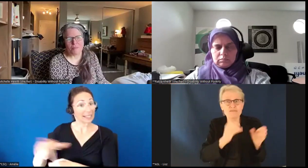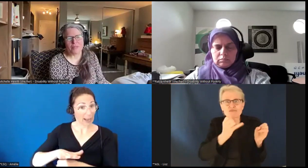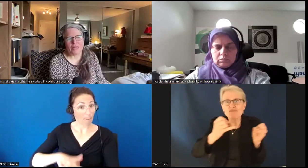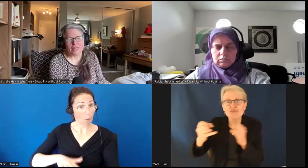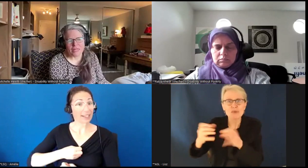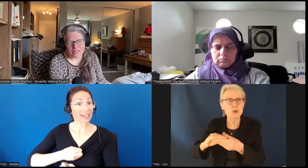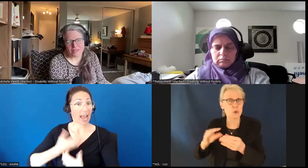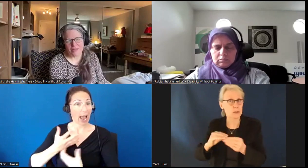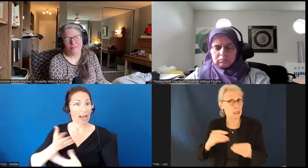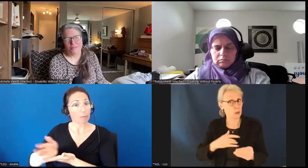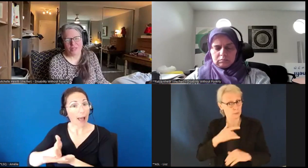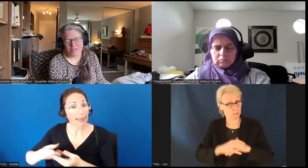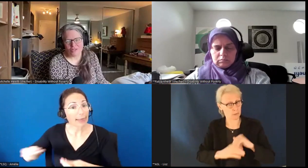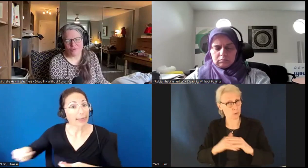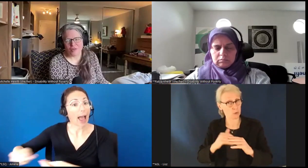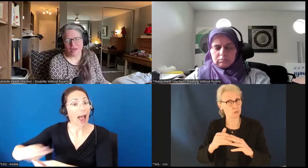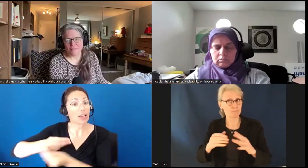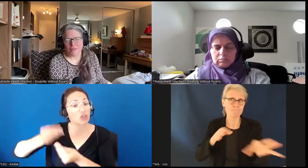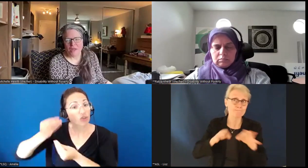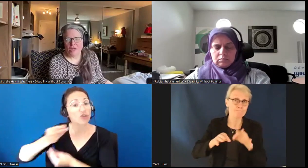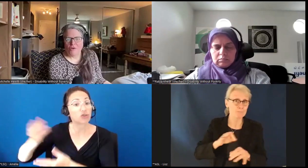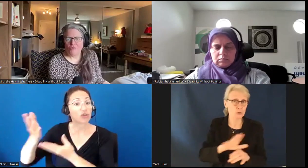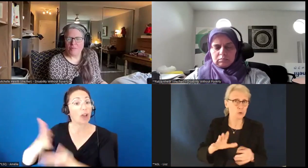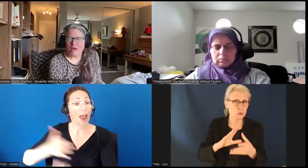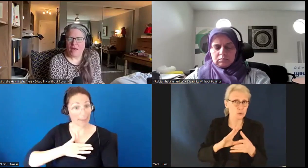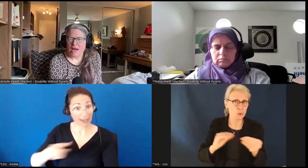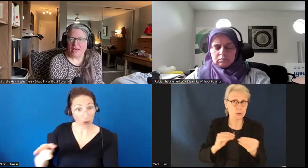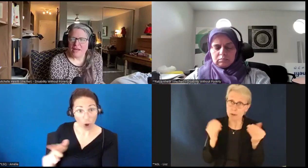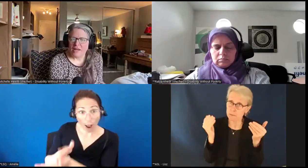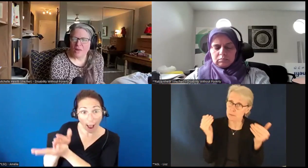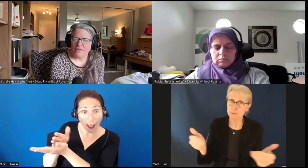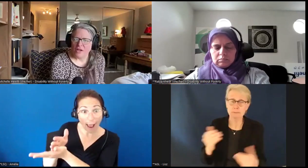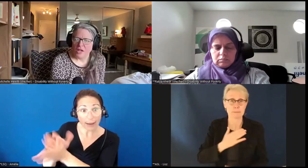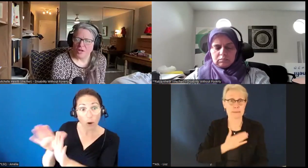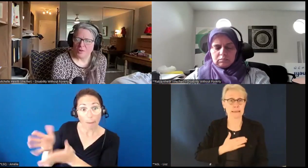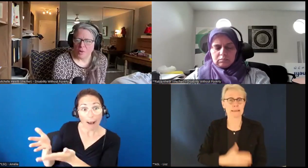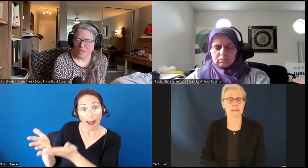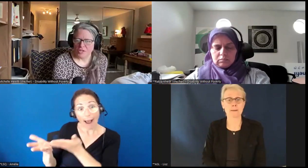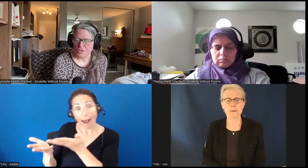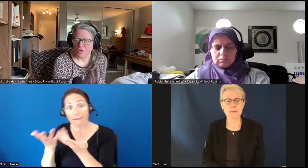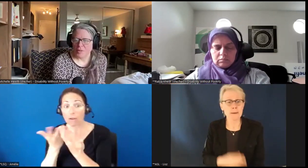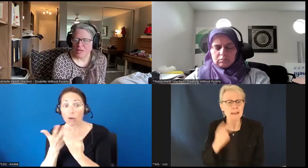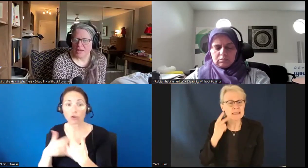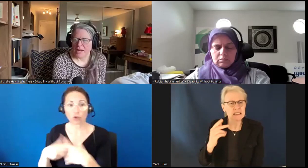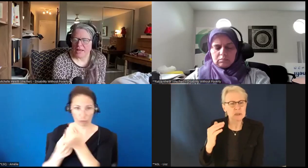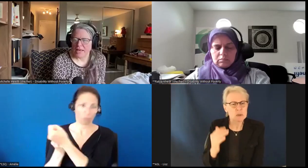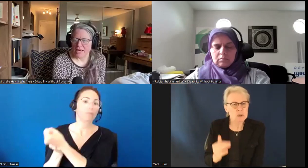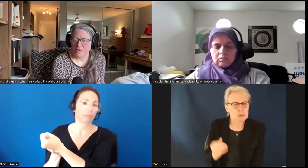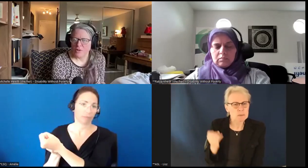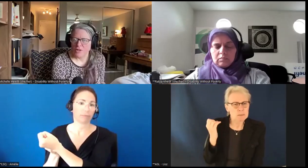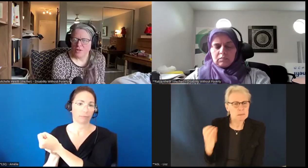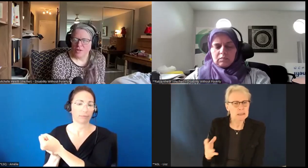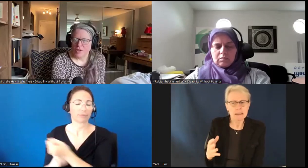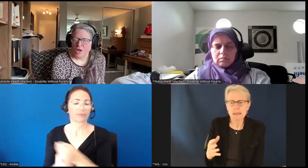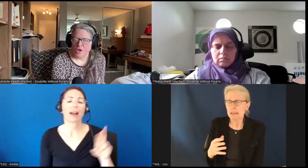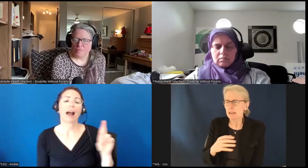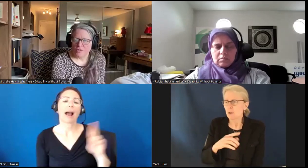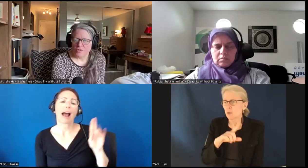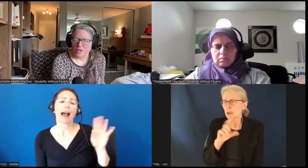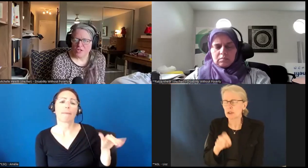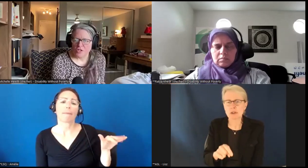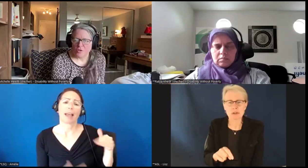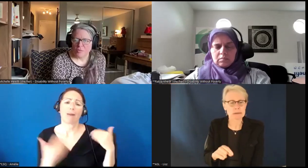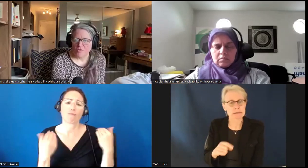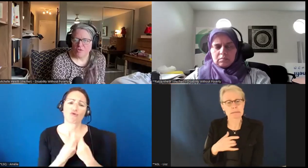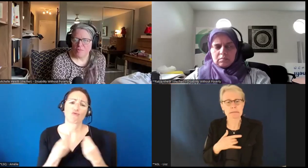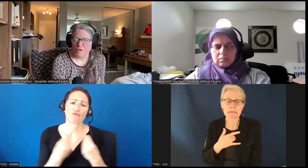story, please do that. Rabia, we have a lot of questions coming in, and I kind of want to